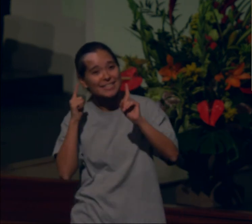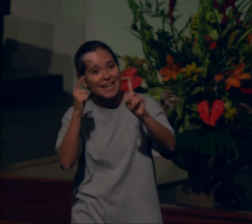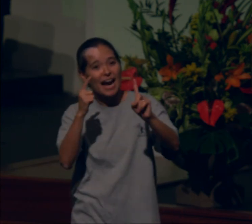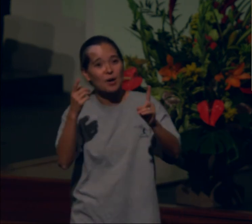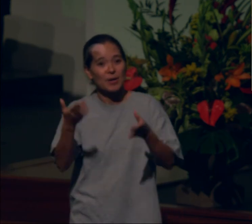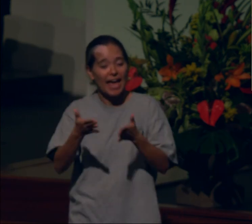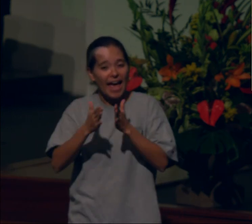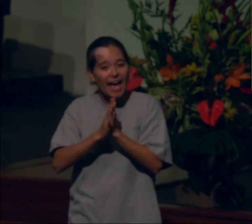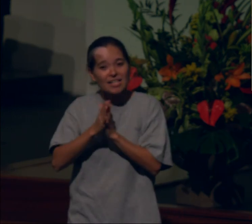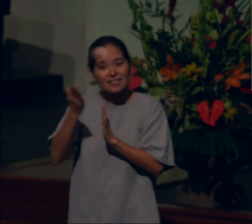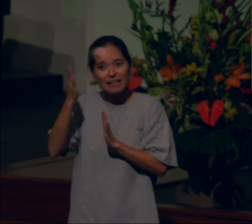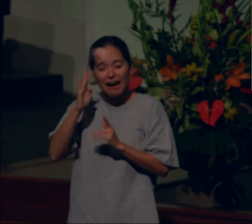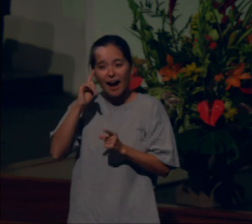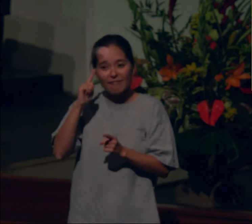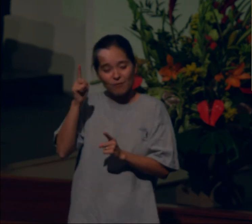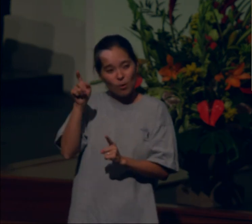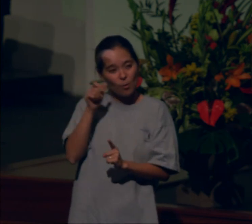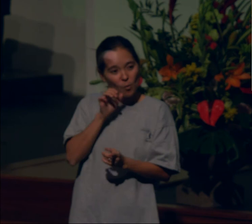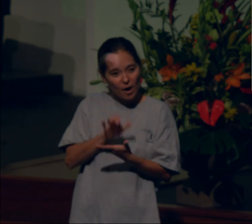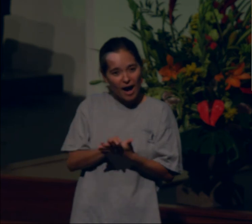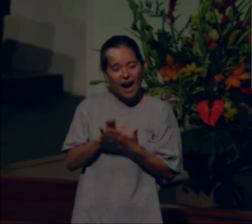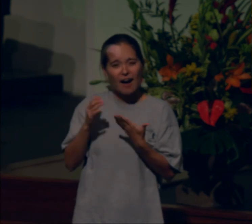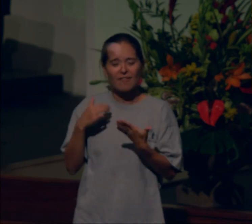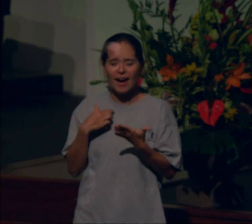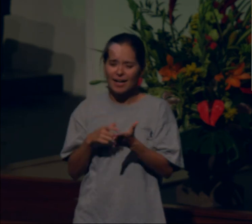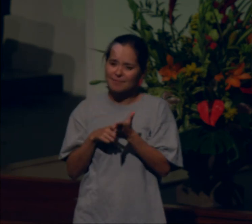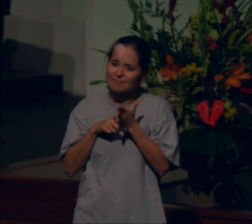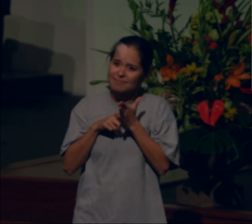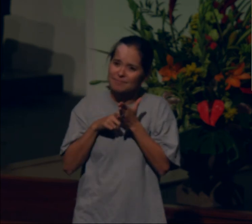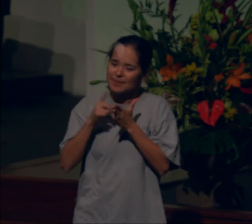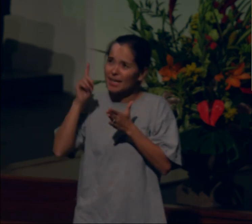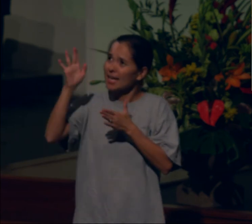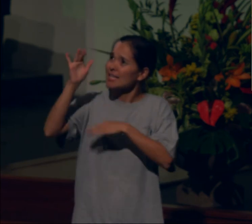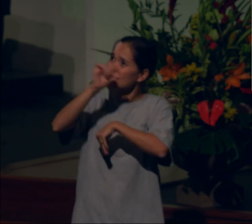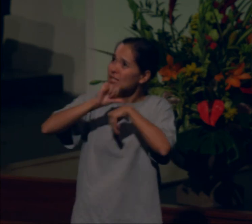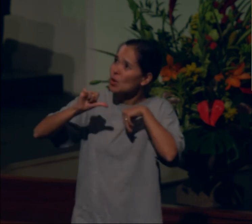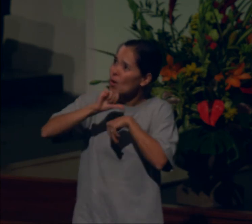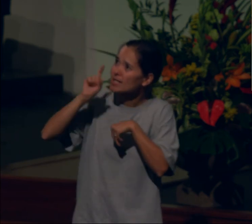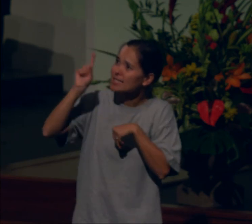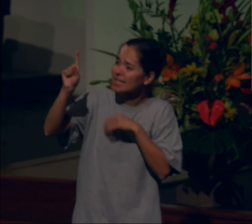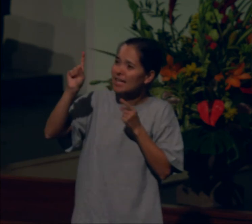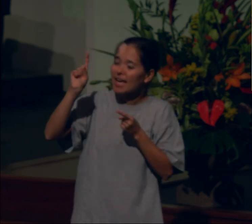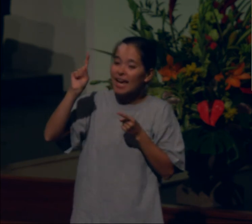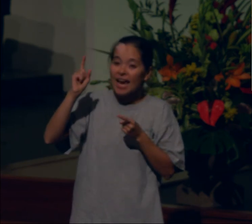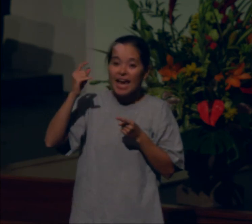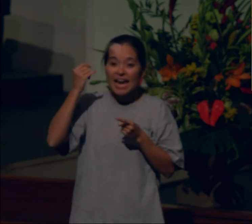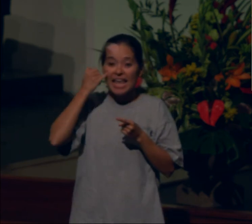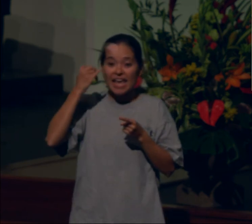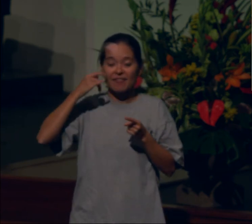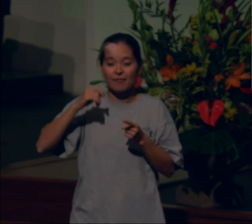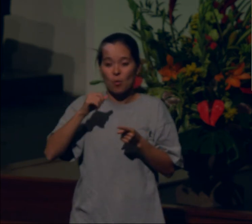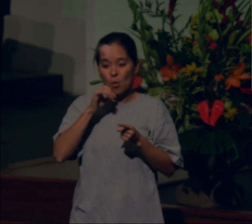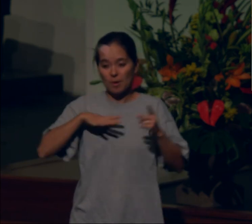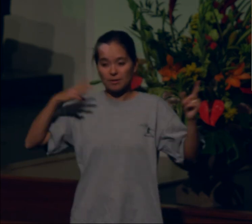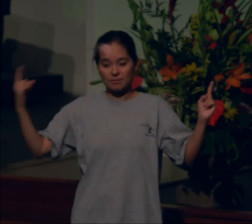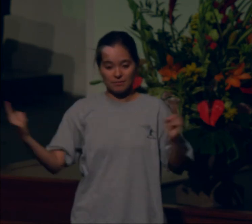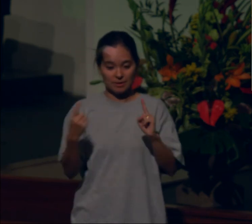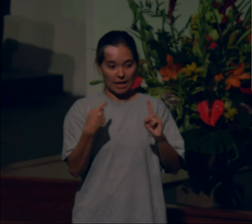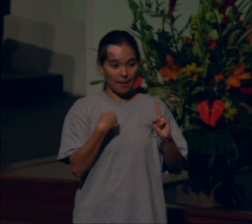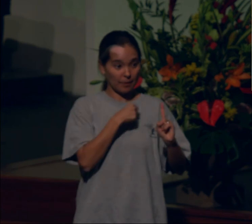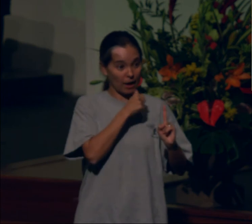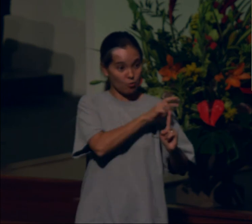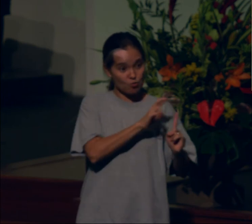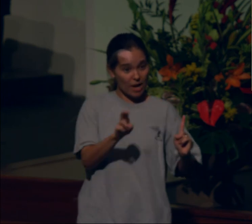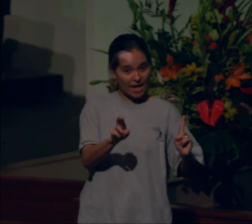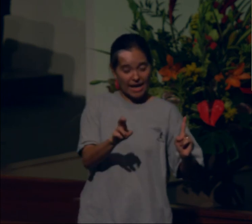for in a wife, I had put such a demand on the anointing that if he brought her to me without refining me, I would